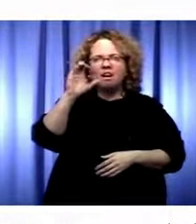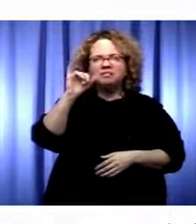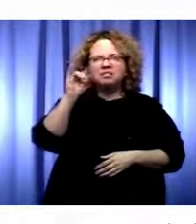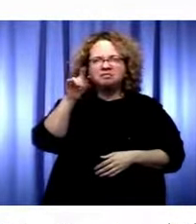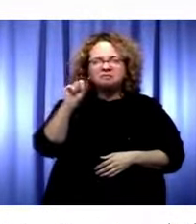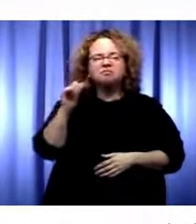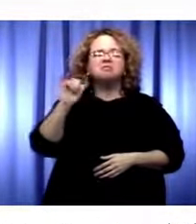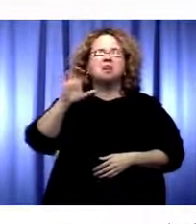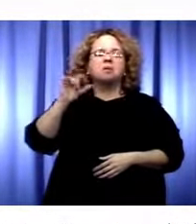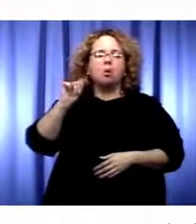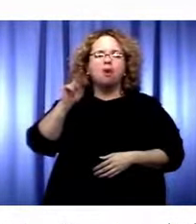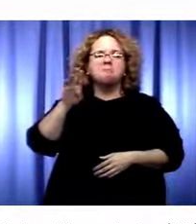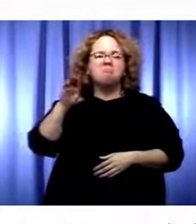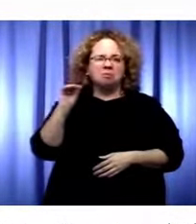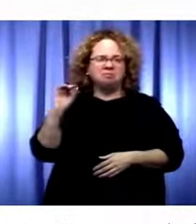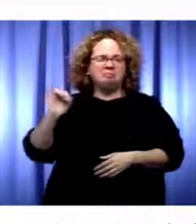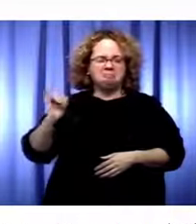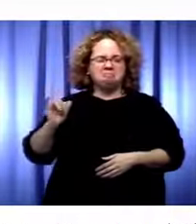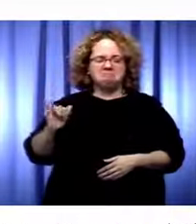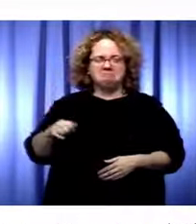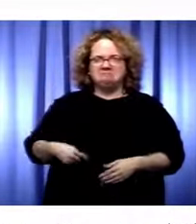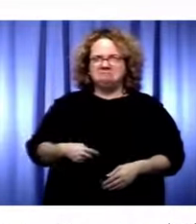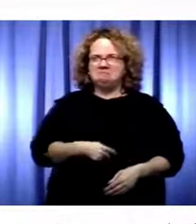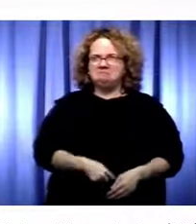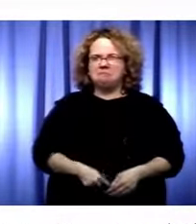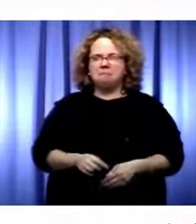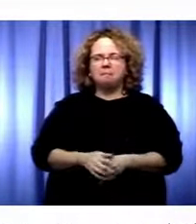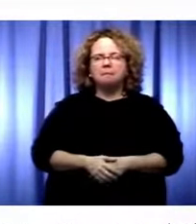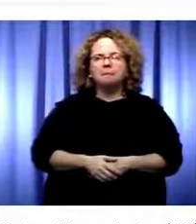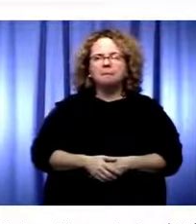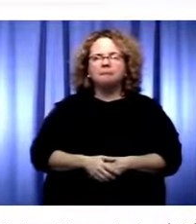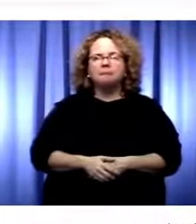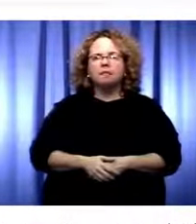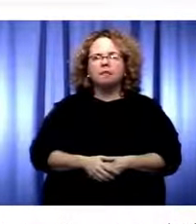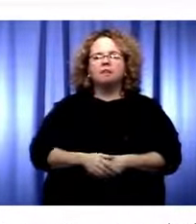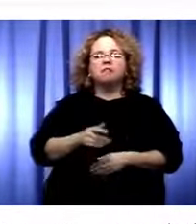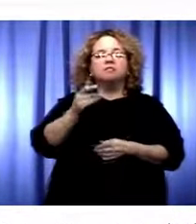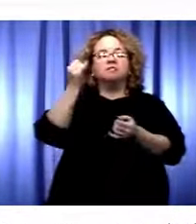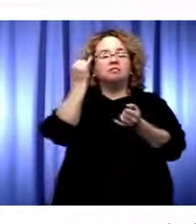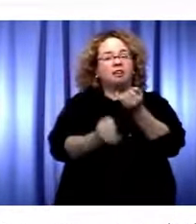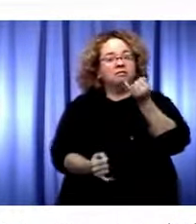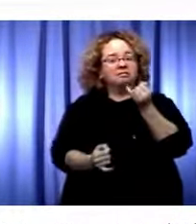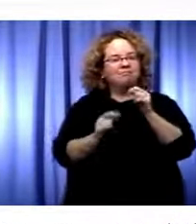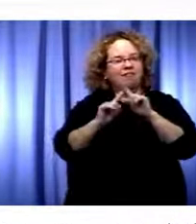It also helps break down amino acids that are in the remaining parts of the food.